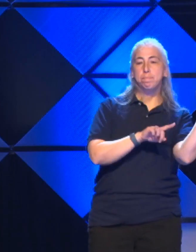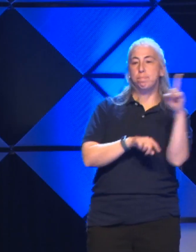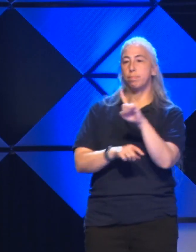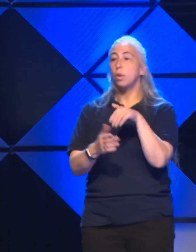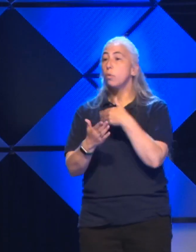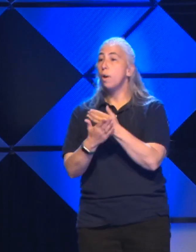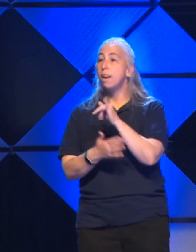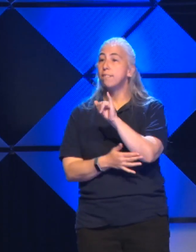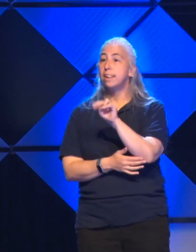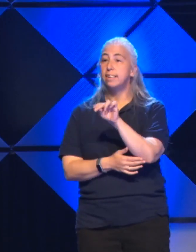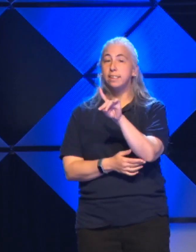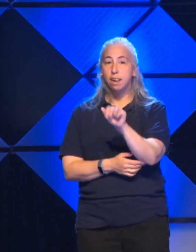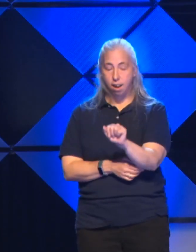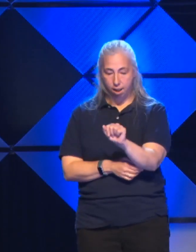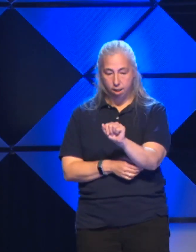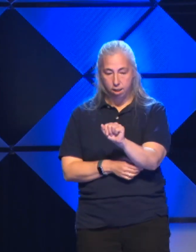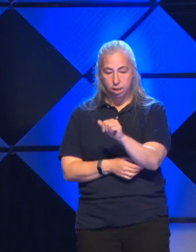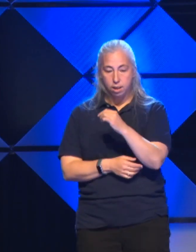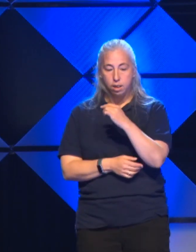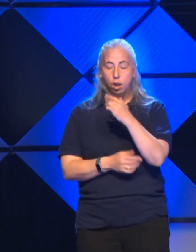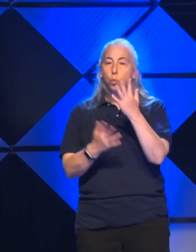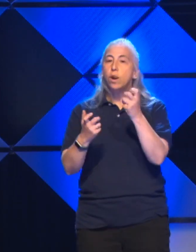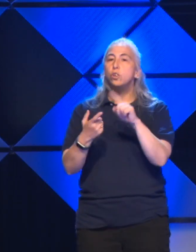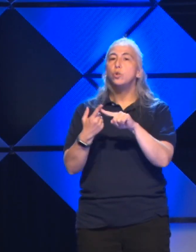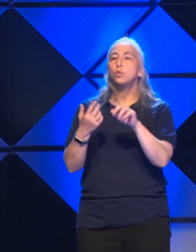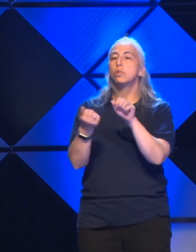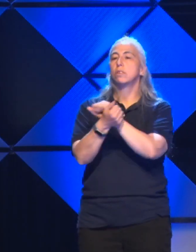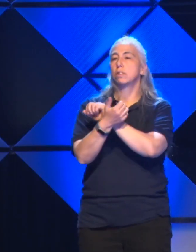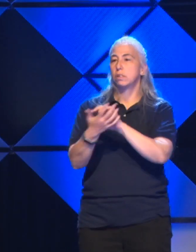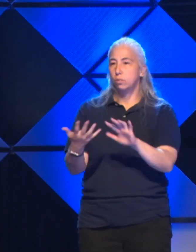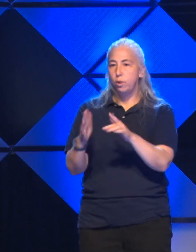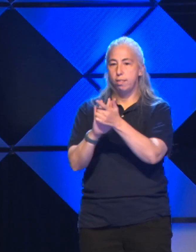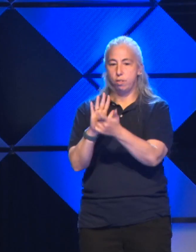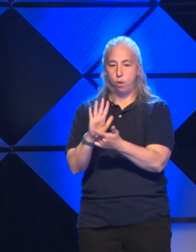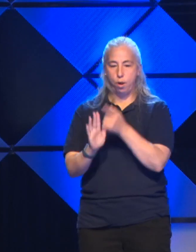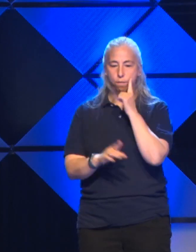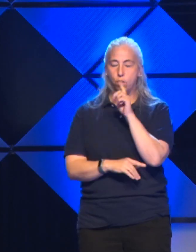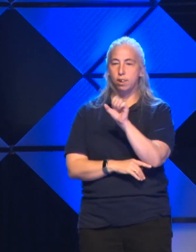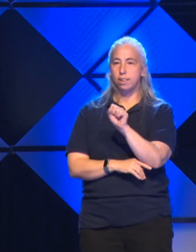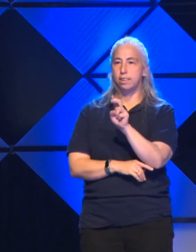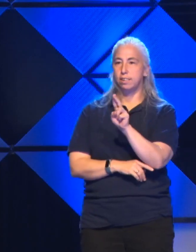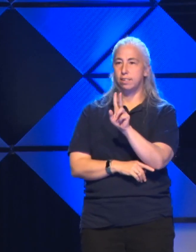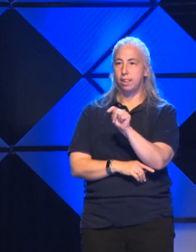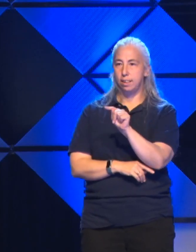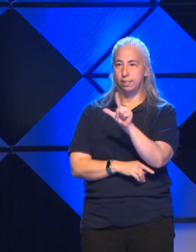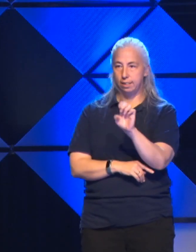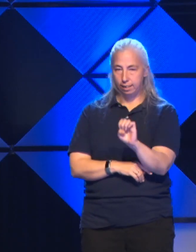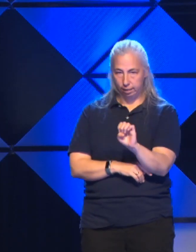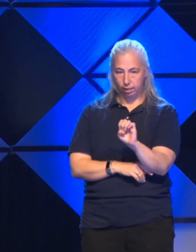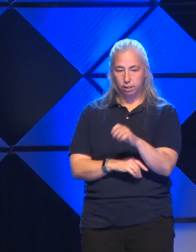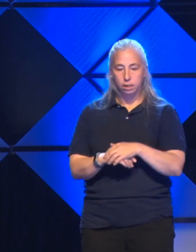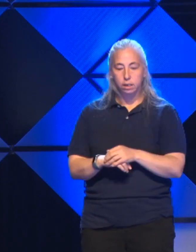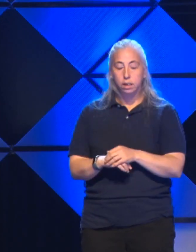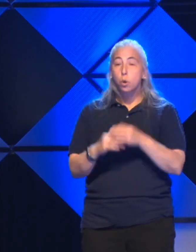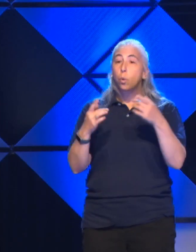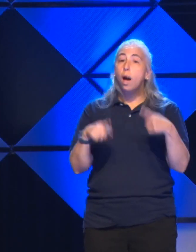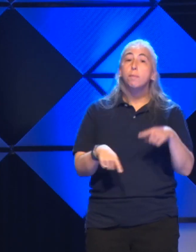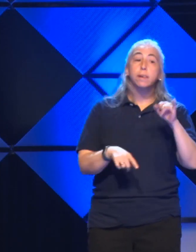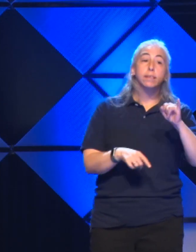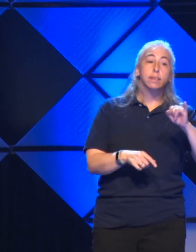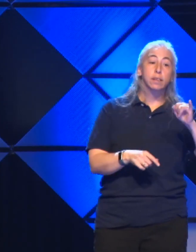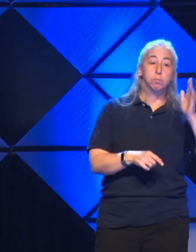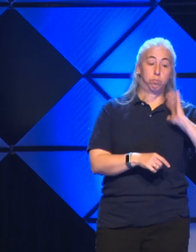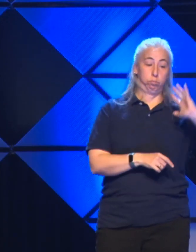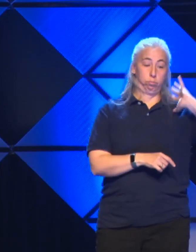Hindu practice that when a man will die, his wife will be burned with him in the funeral.